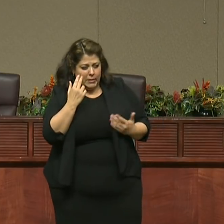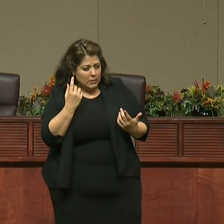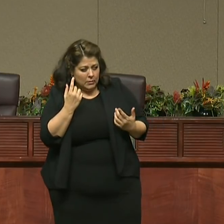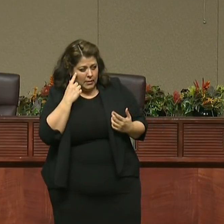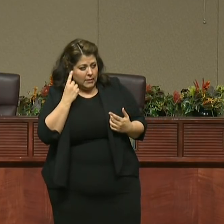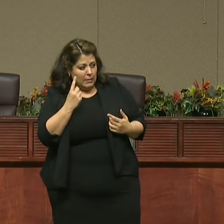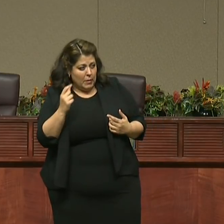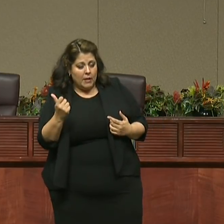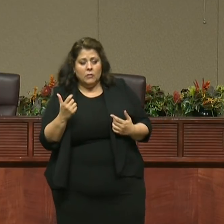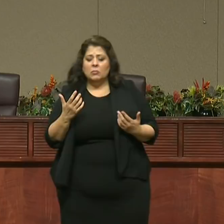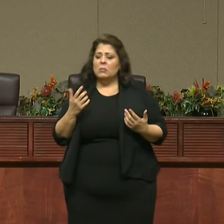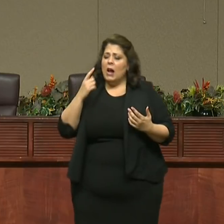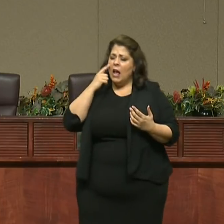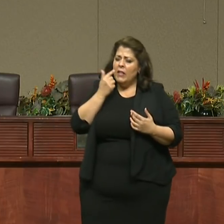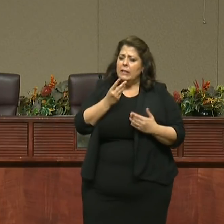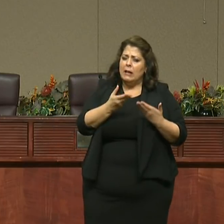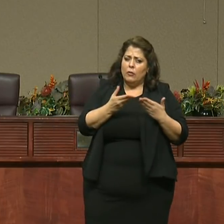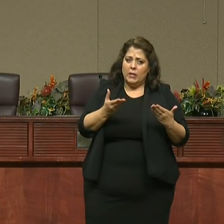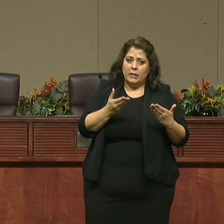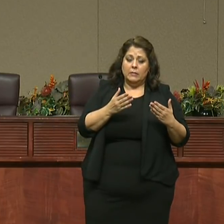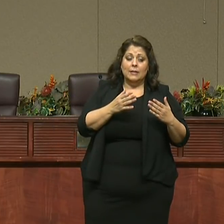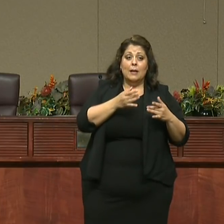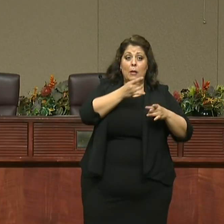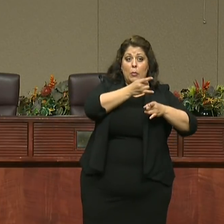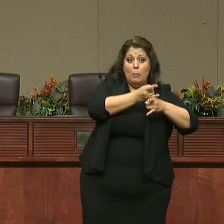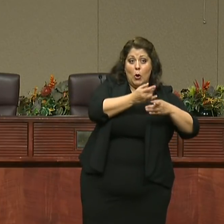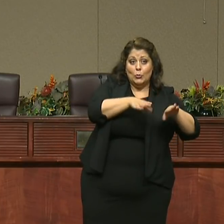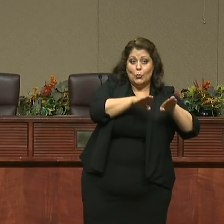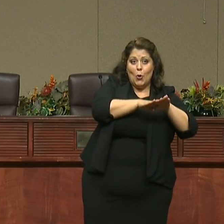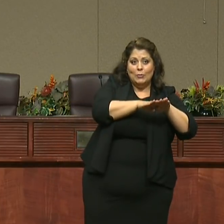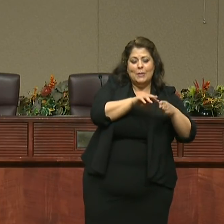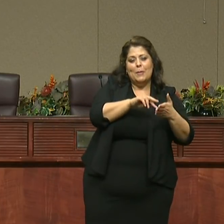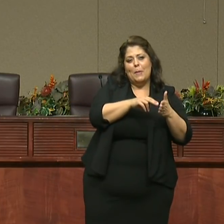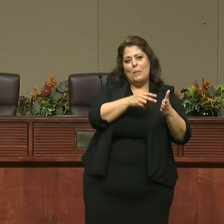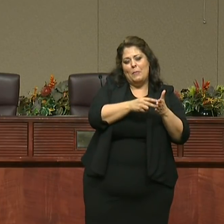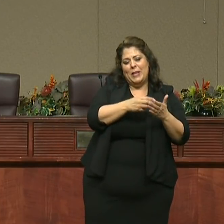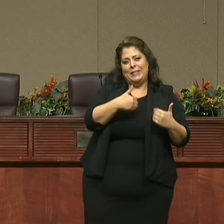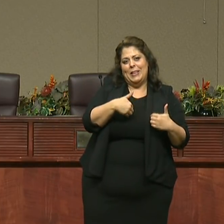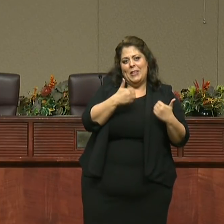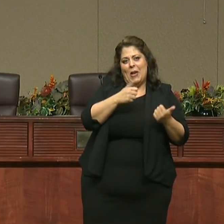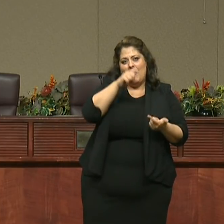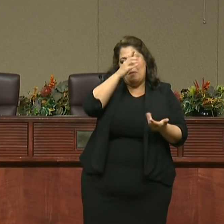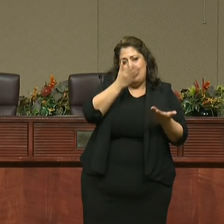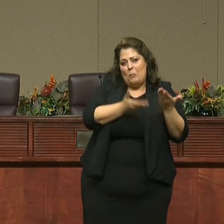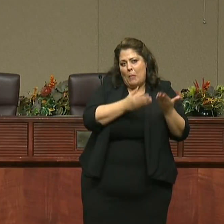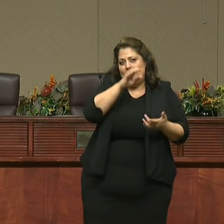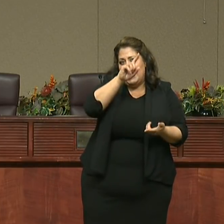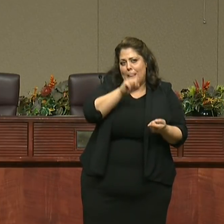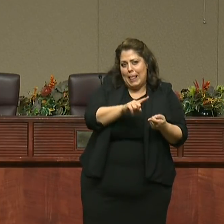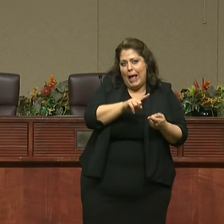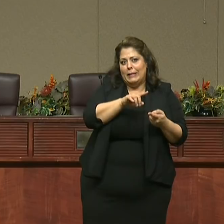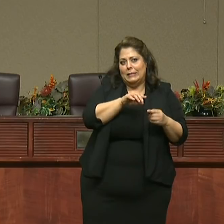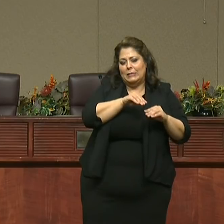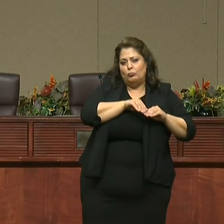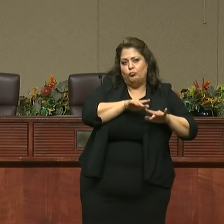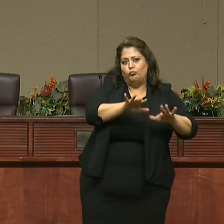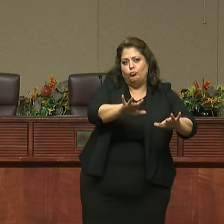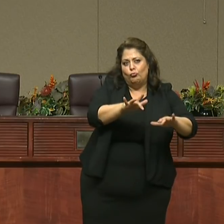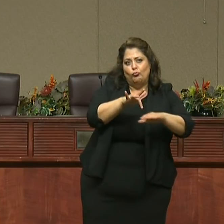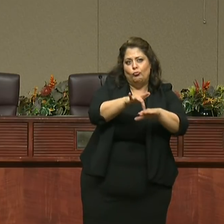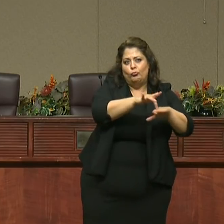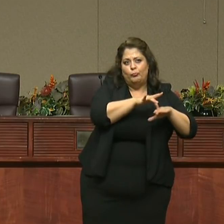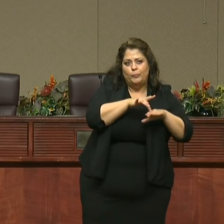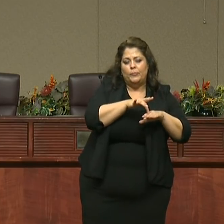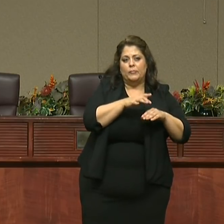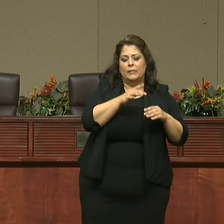think the closing of the bars may have played a role in decreasing transmission among younger population. That's what we identify some